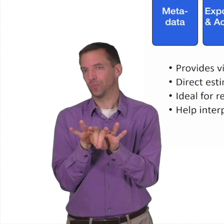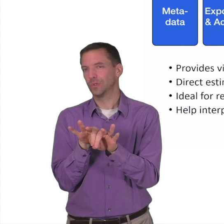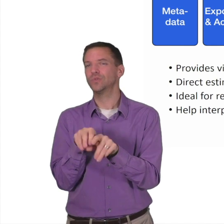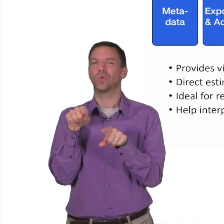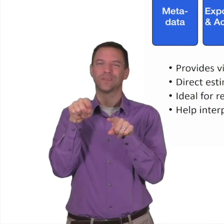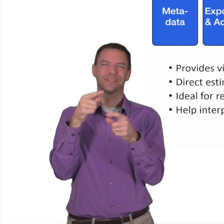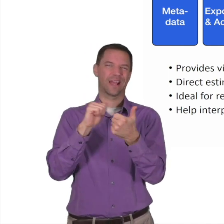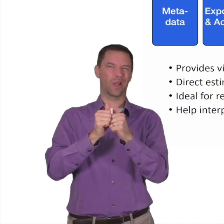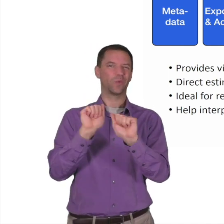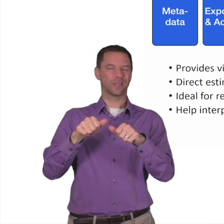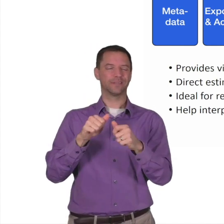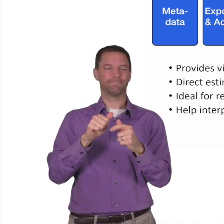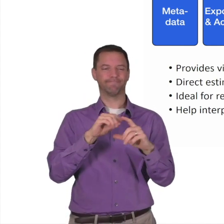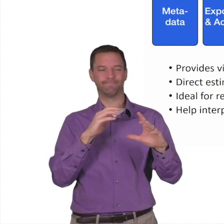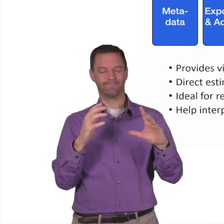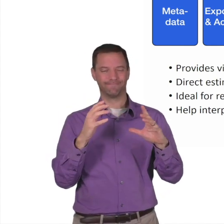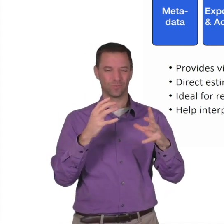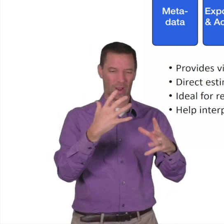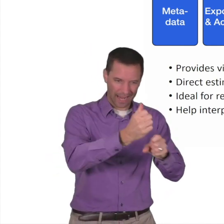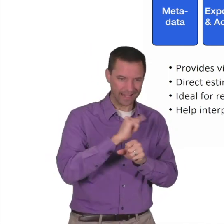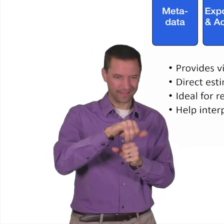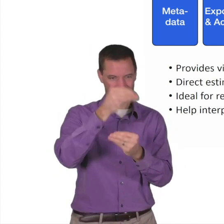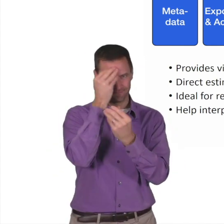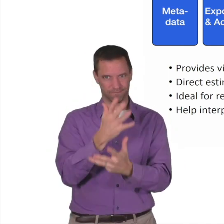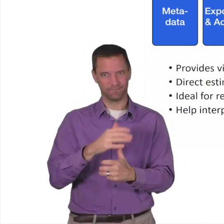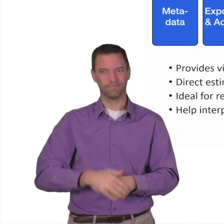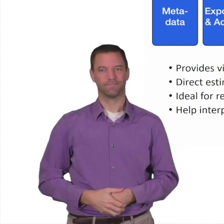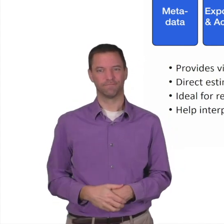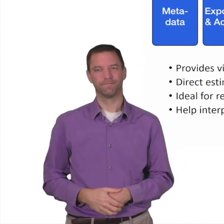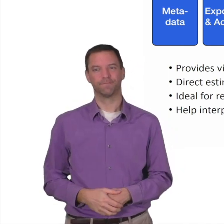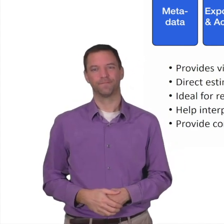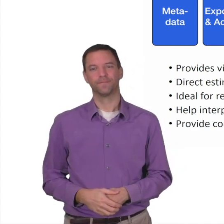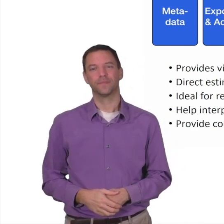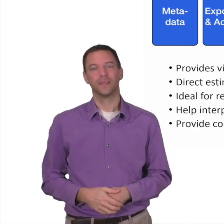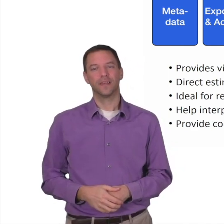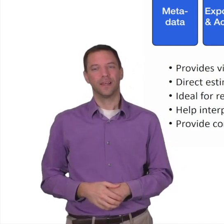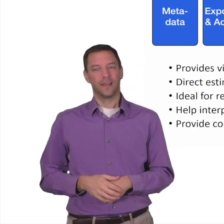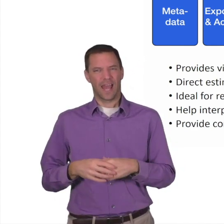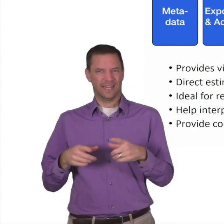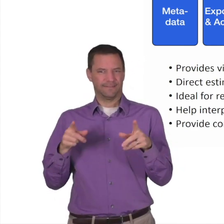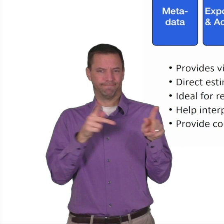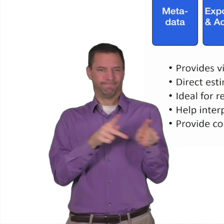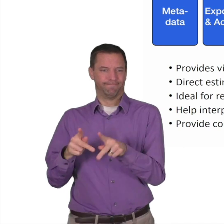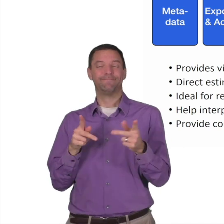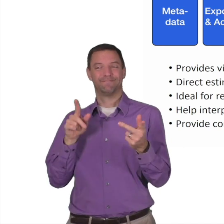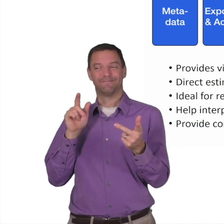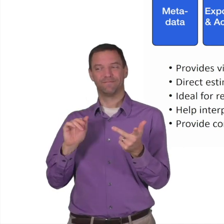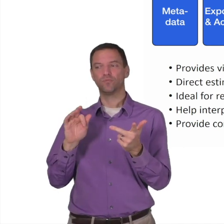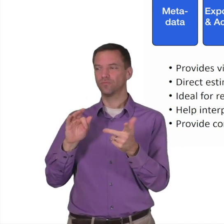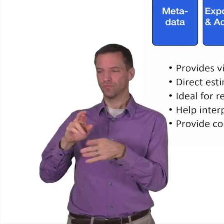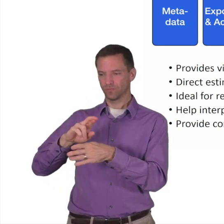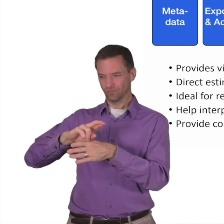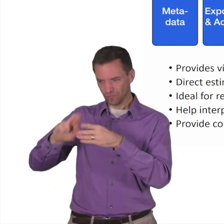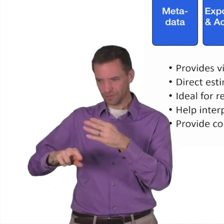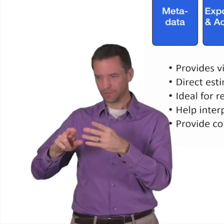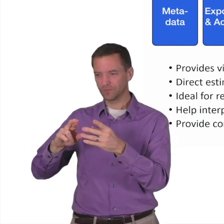with a client who is now older, you're still missing critical information. And so this is a way of gathering that.